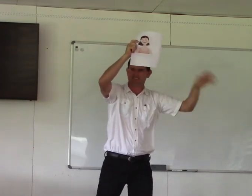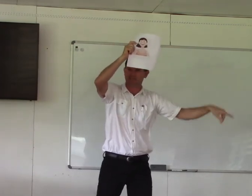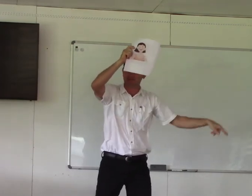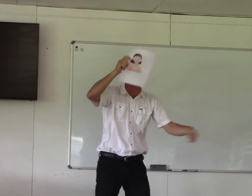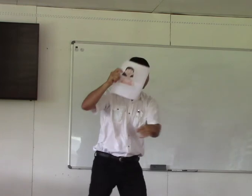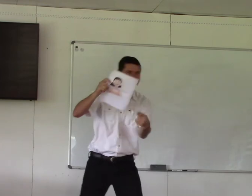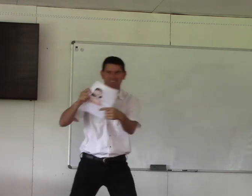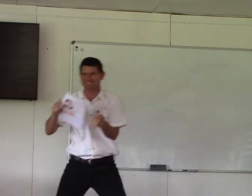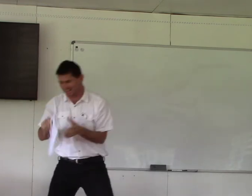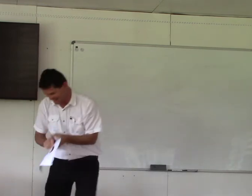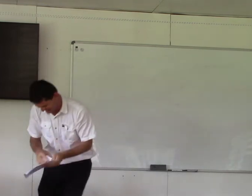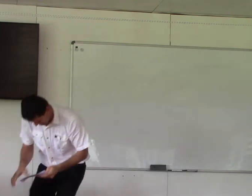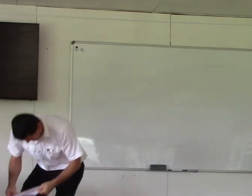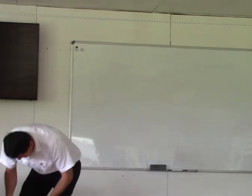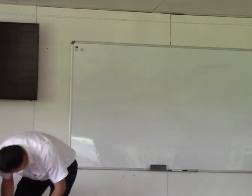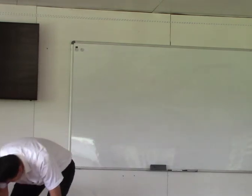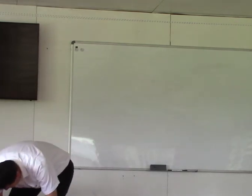Some say here, some say there.